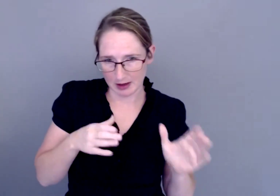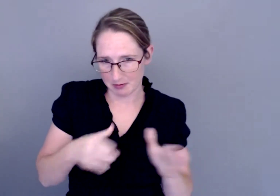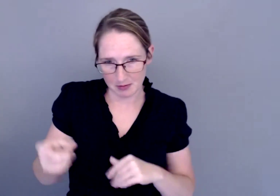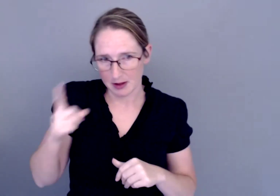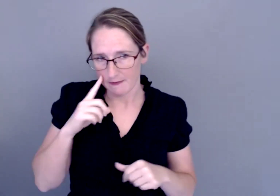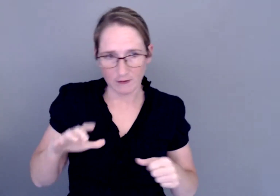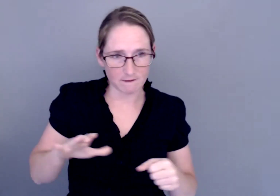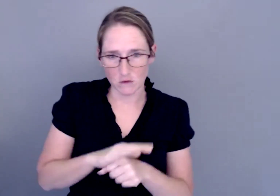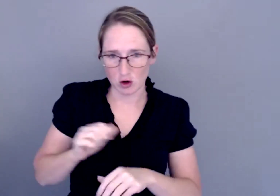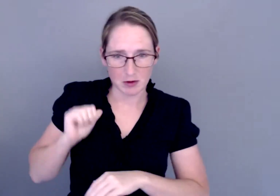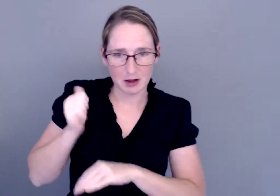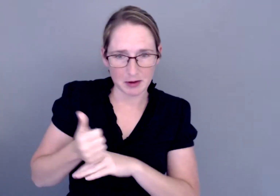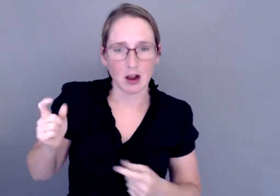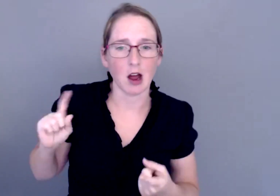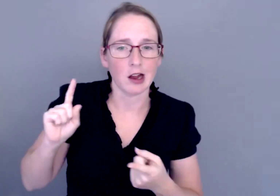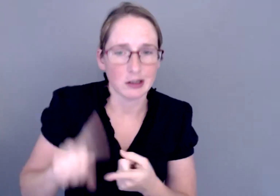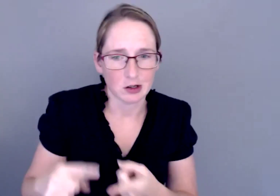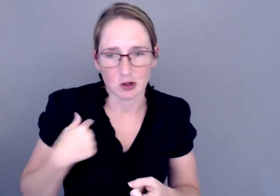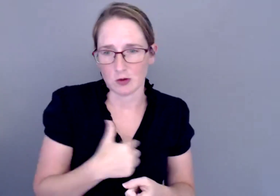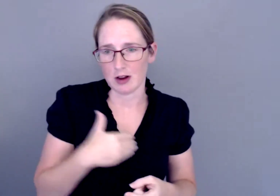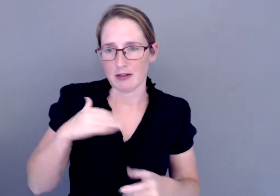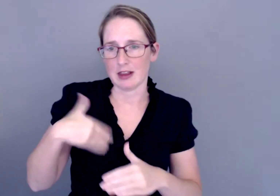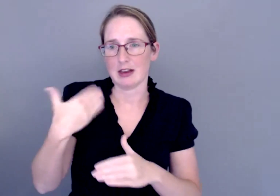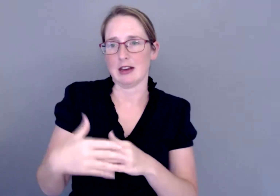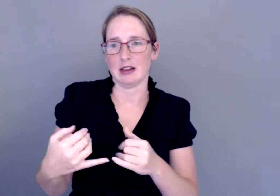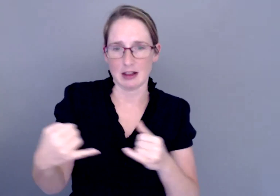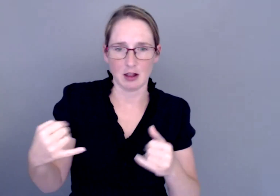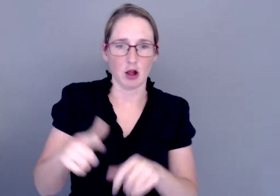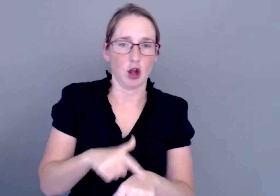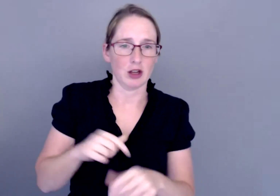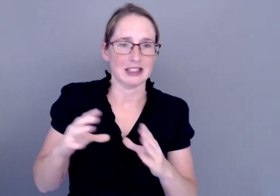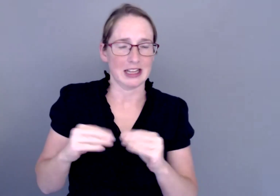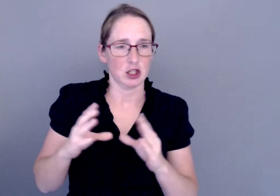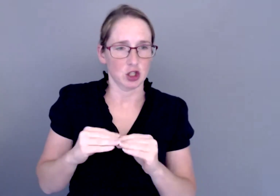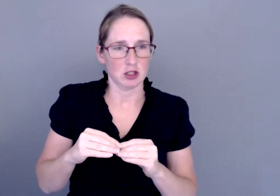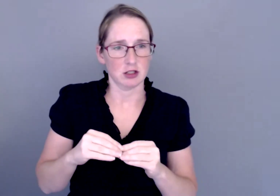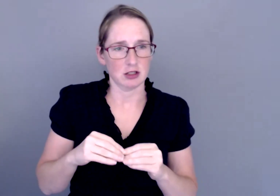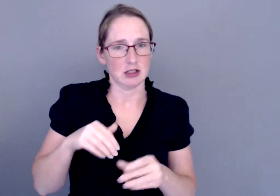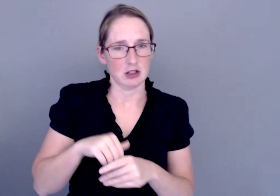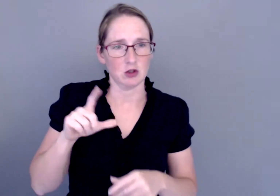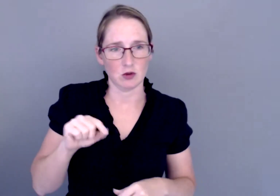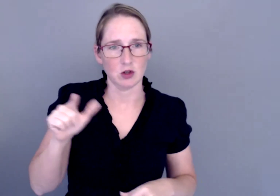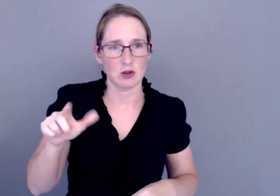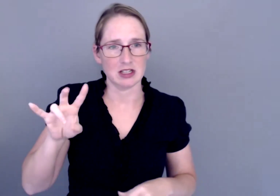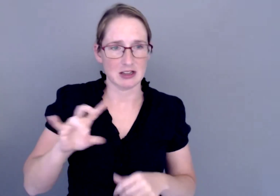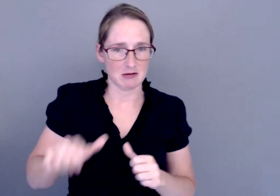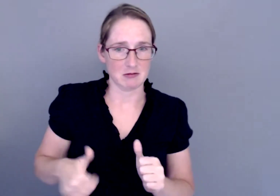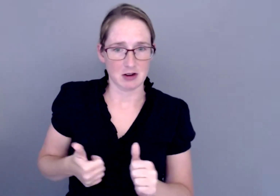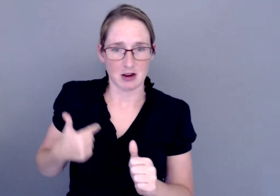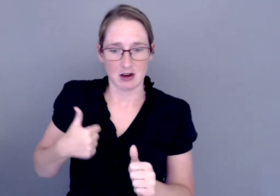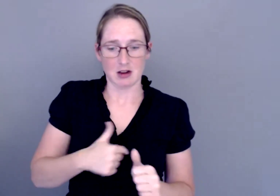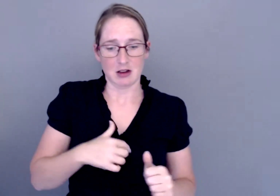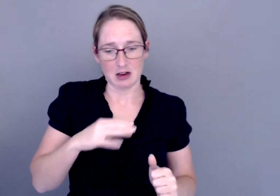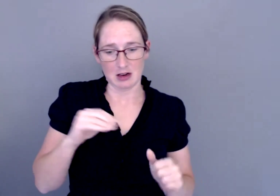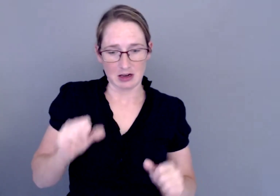full implementation until we have that next long session, rather, in 2027 behind us and